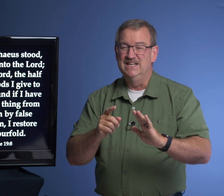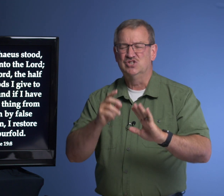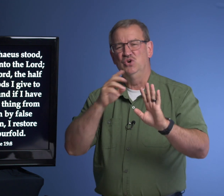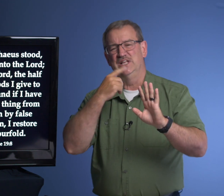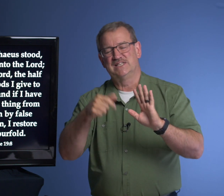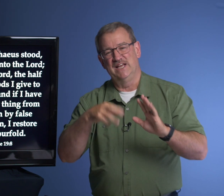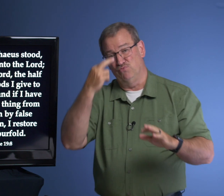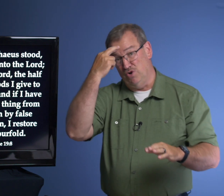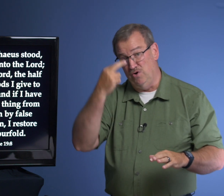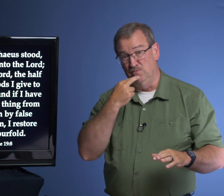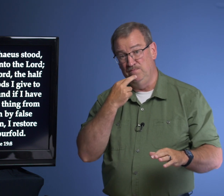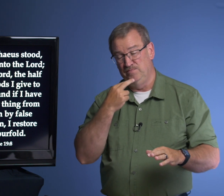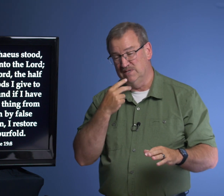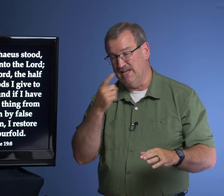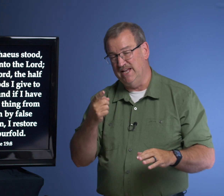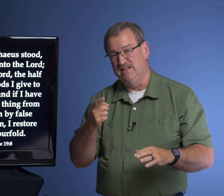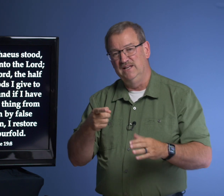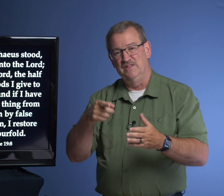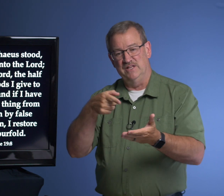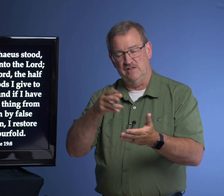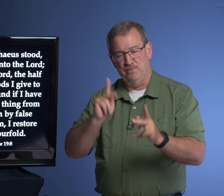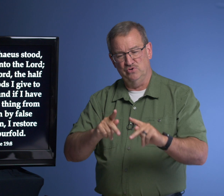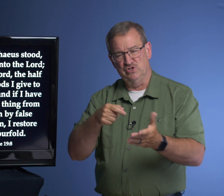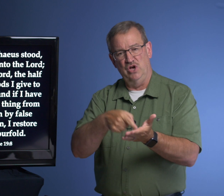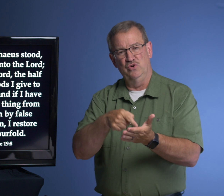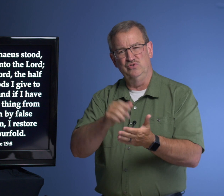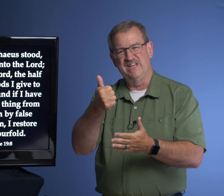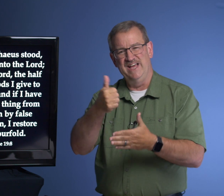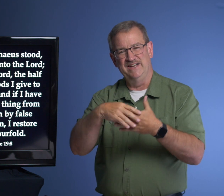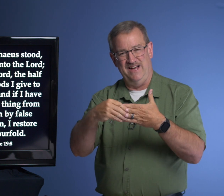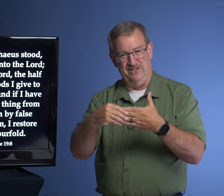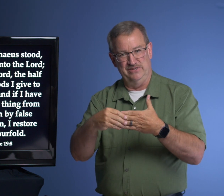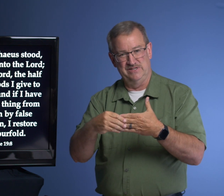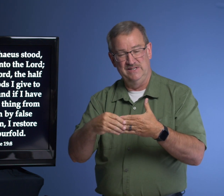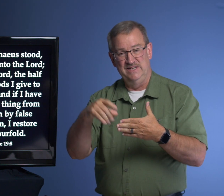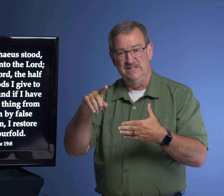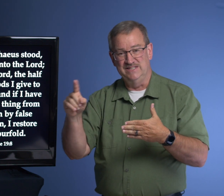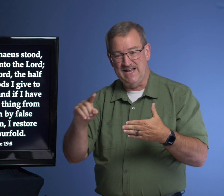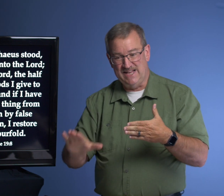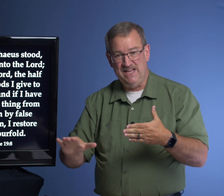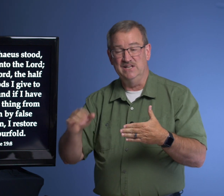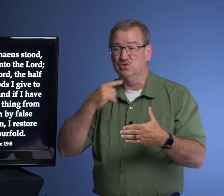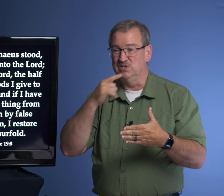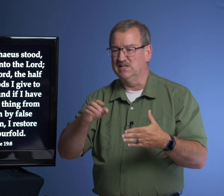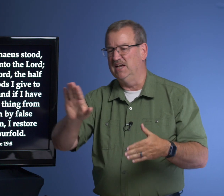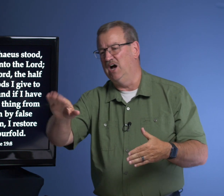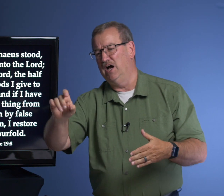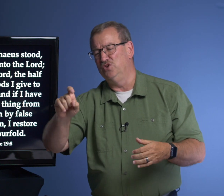So let's say Rome said that the person owed $10. Zacchaeus would say,